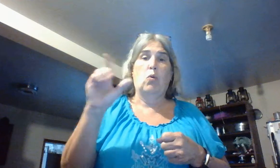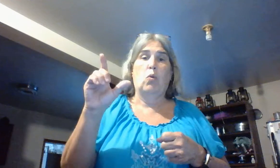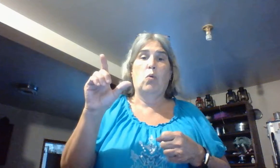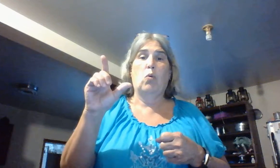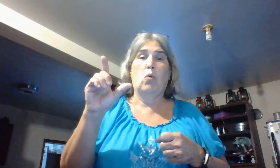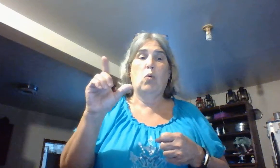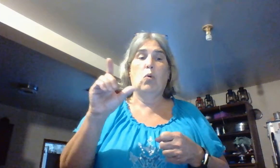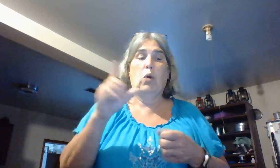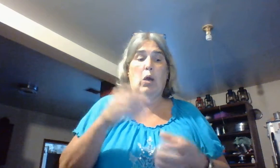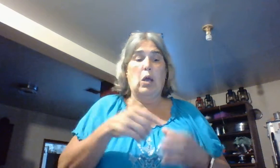can